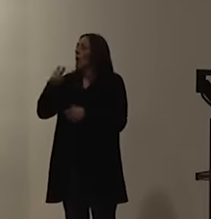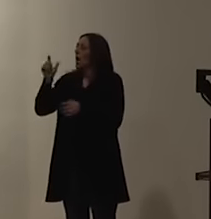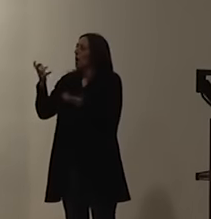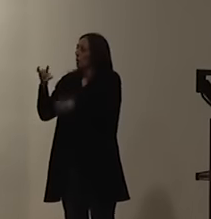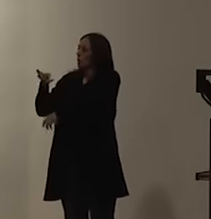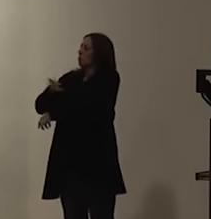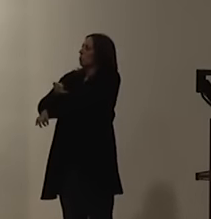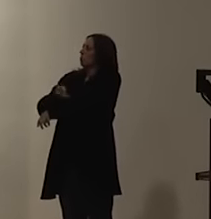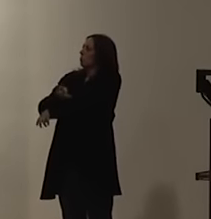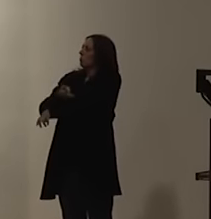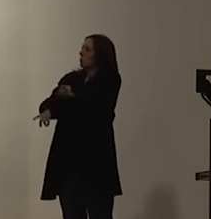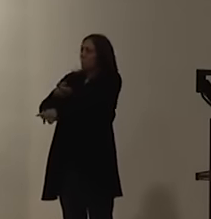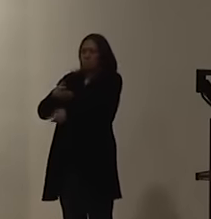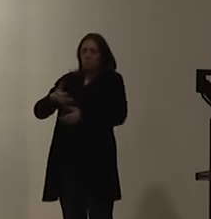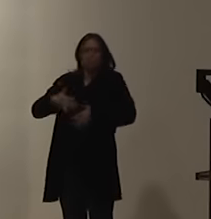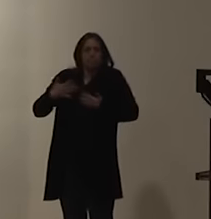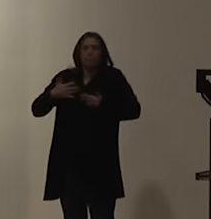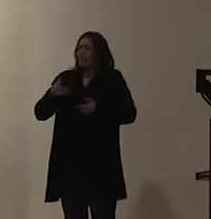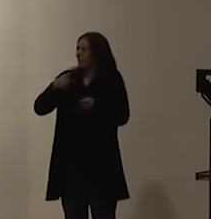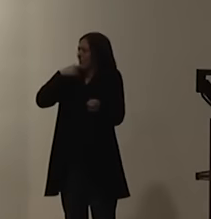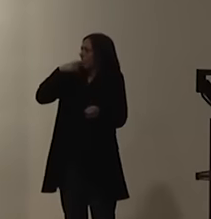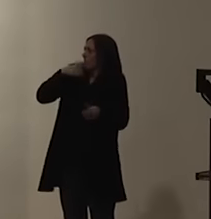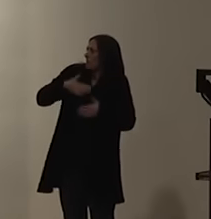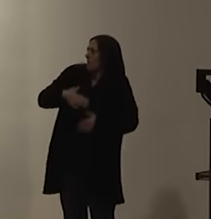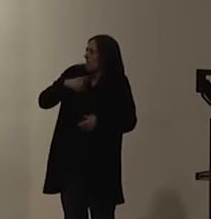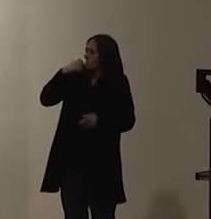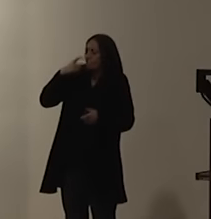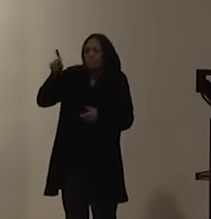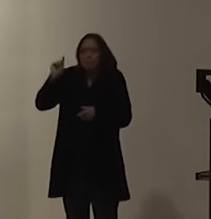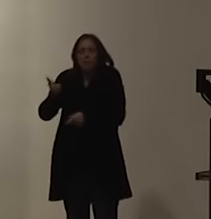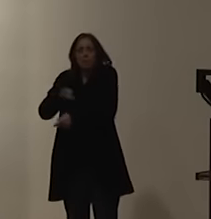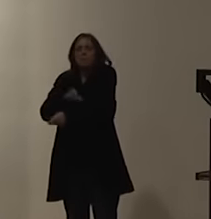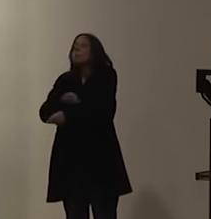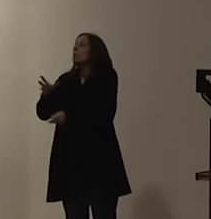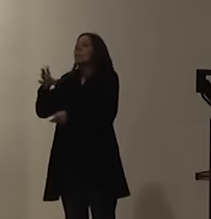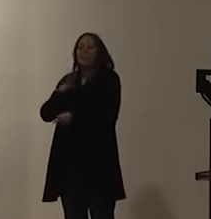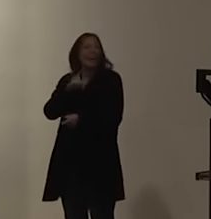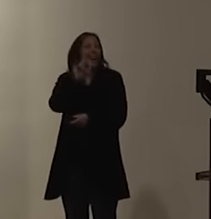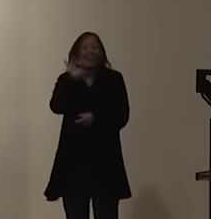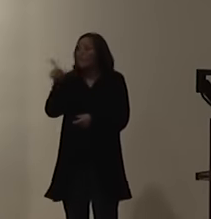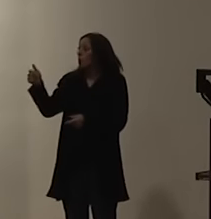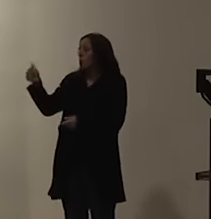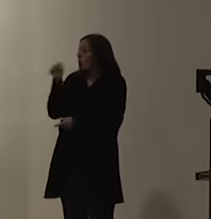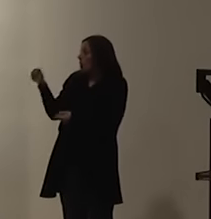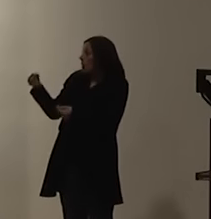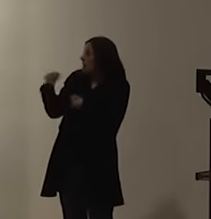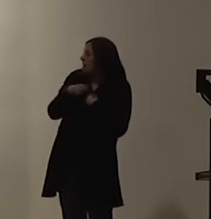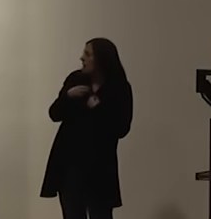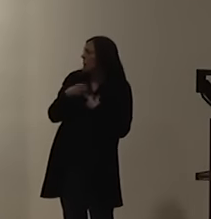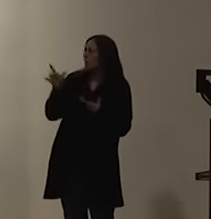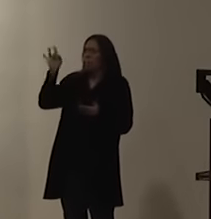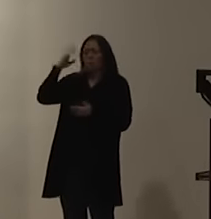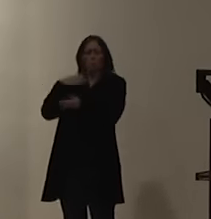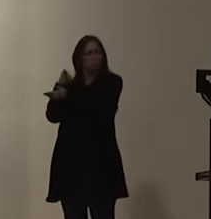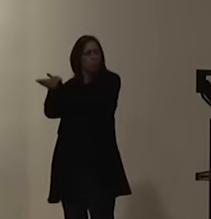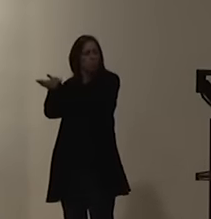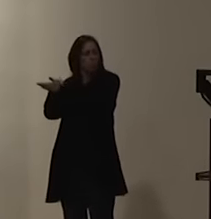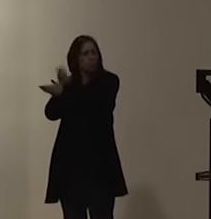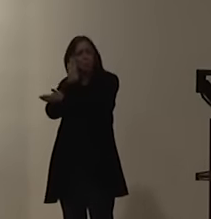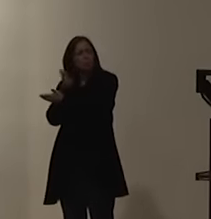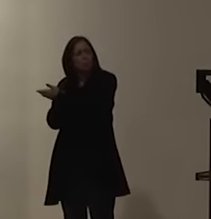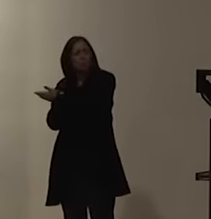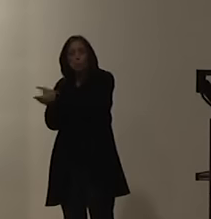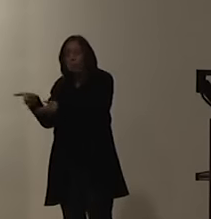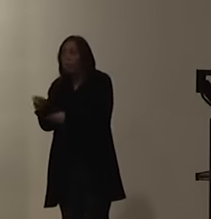for poor babies, children, it's a miracle. And there's some truth to that. It's outrageously enough